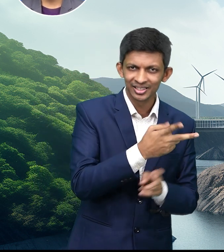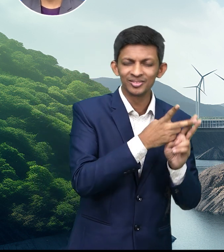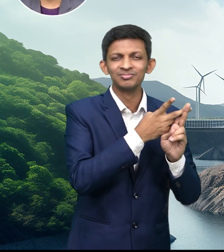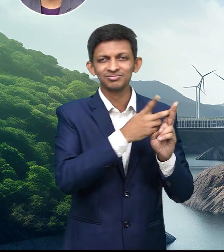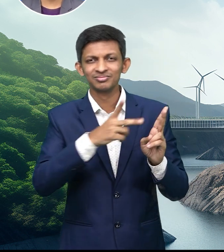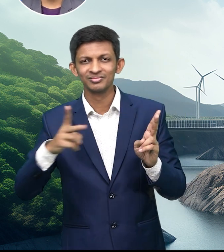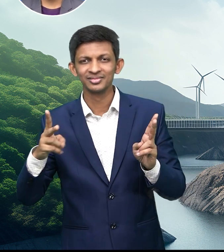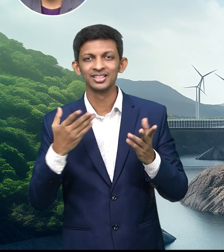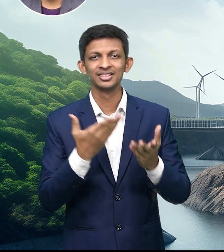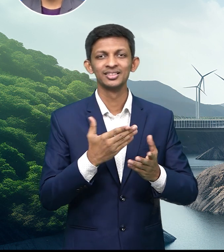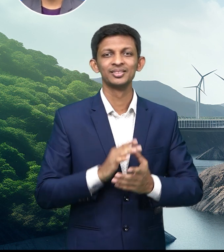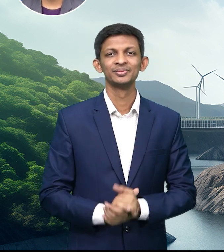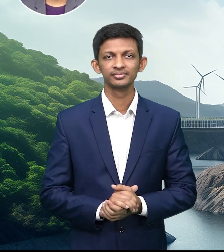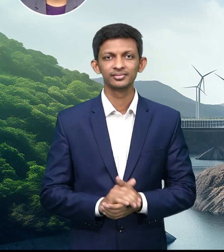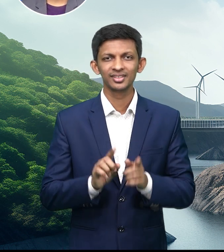water, etc.